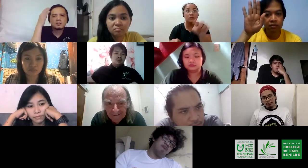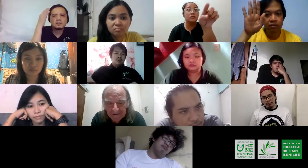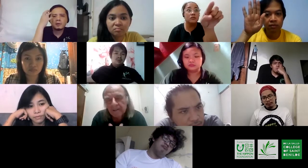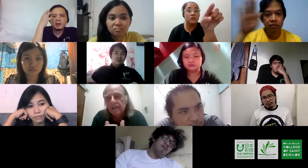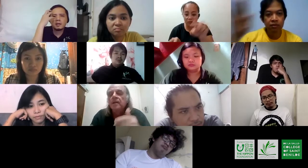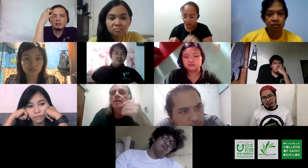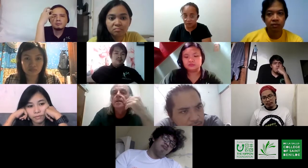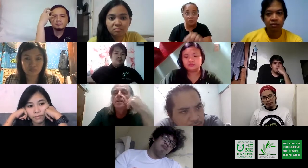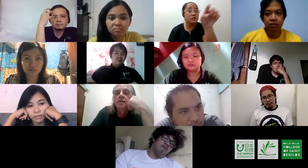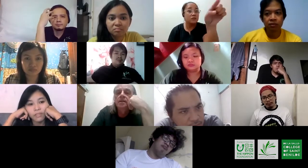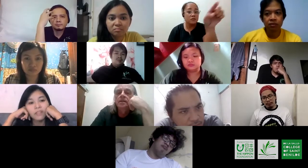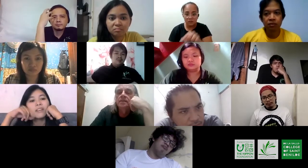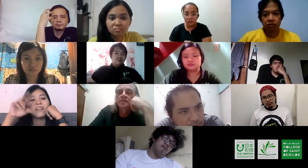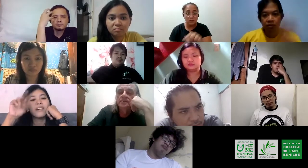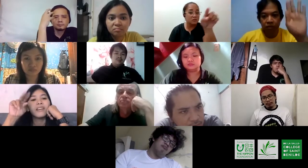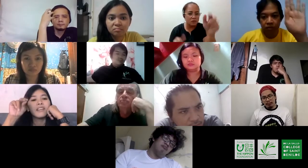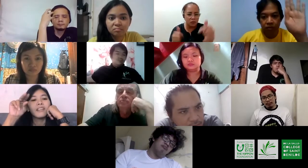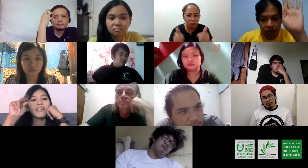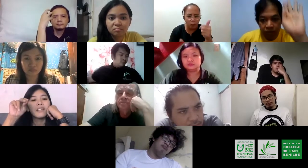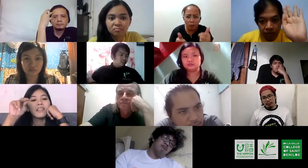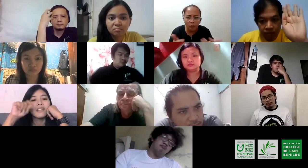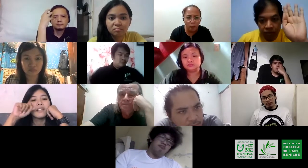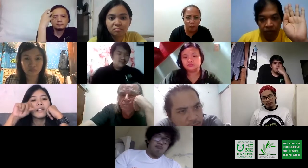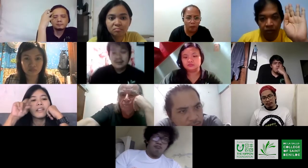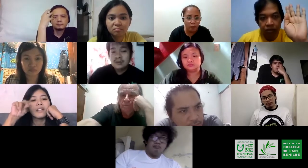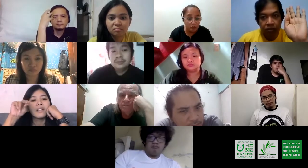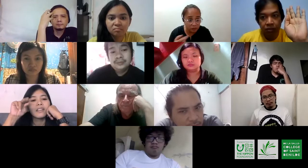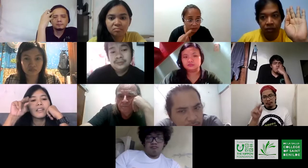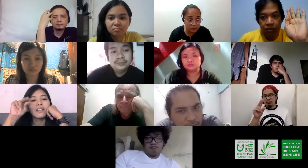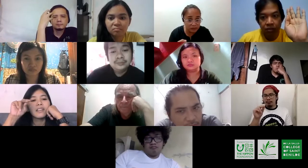This is Ray. Mm-hmm.